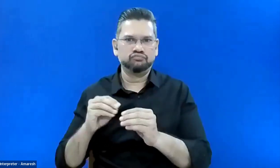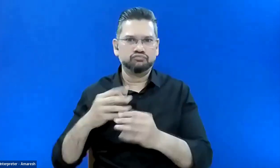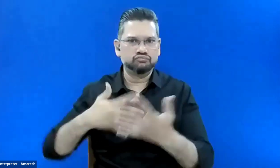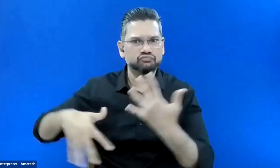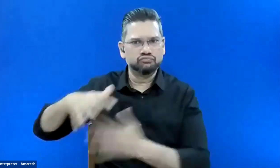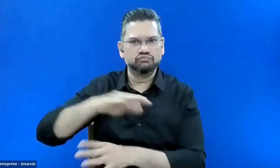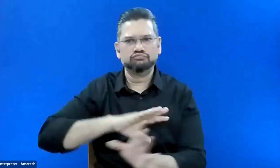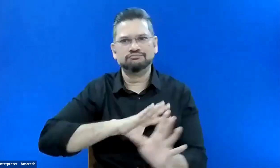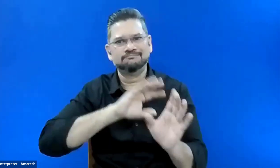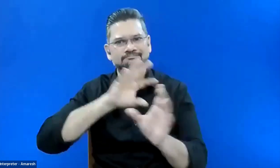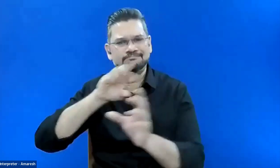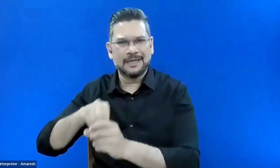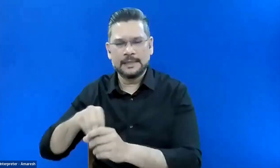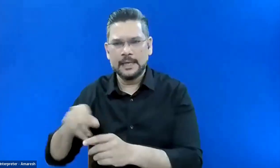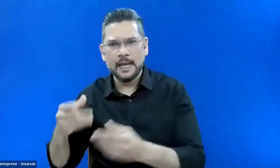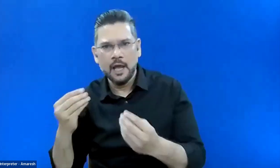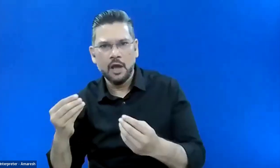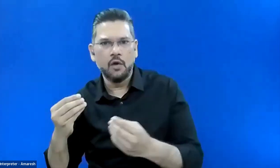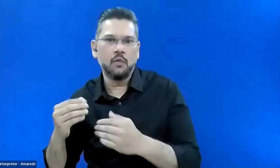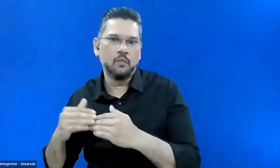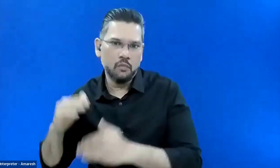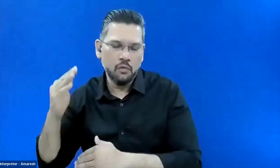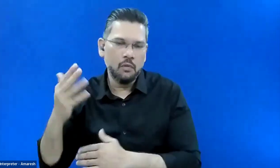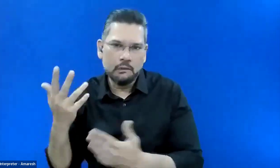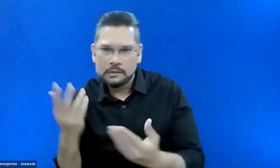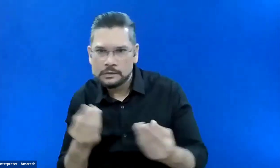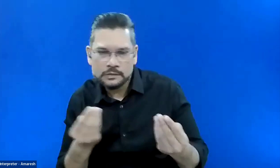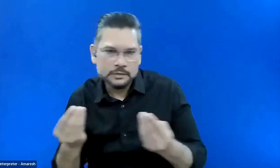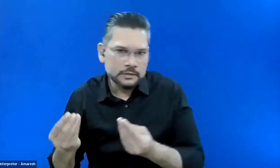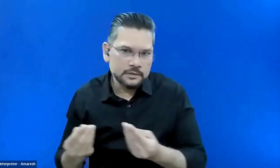that when it comes to supporting support for